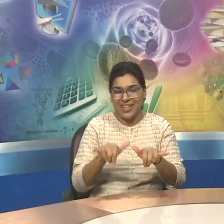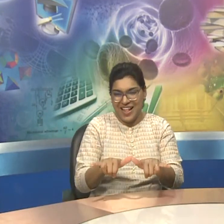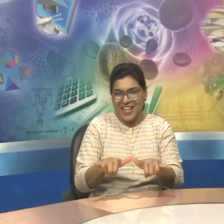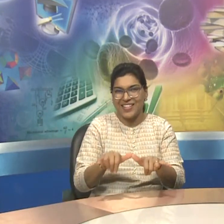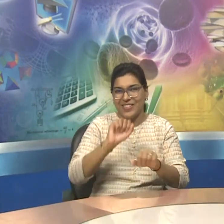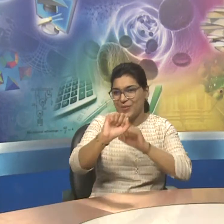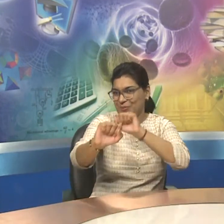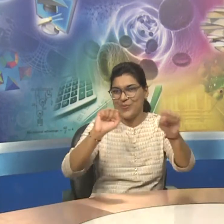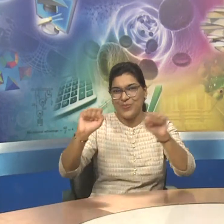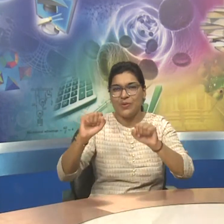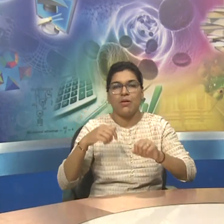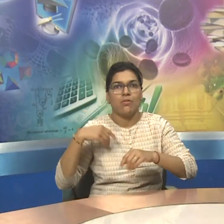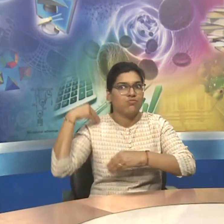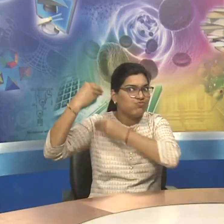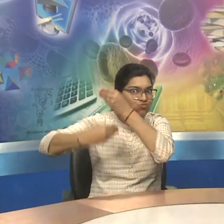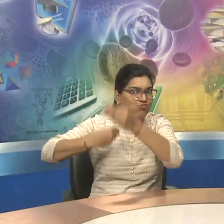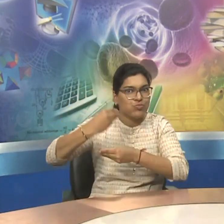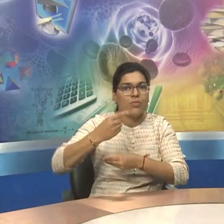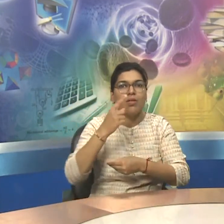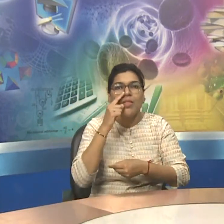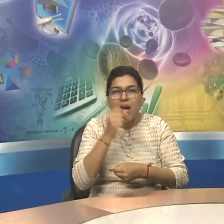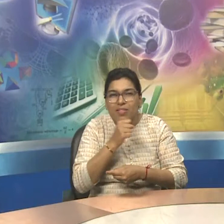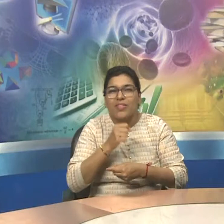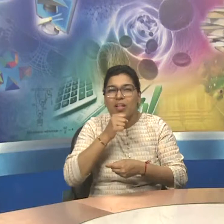right to own property,